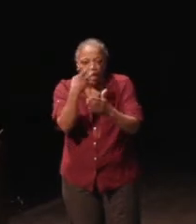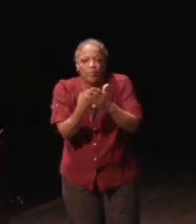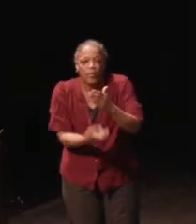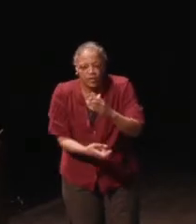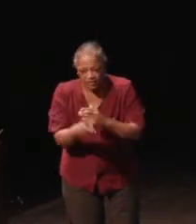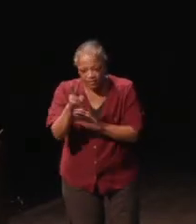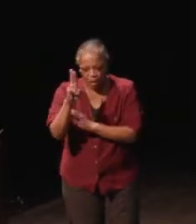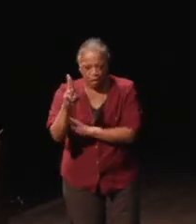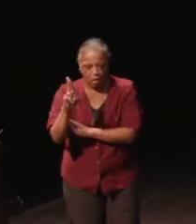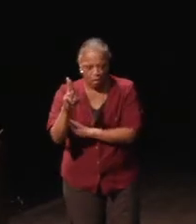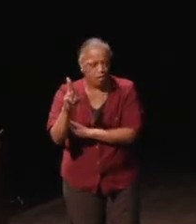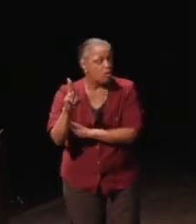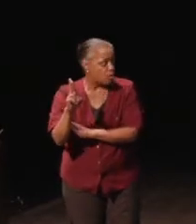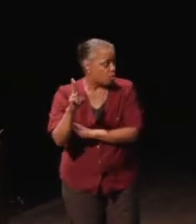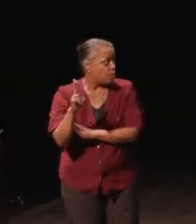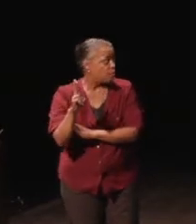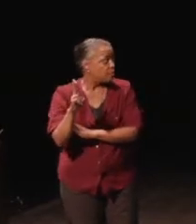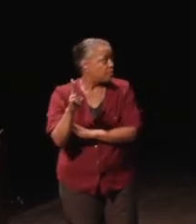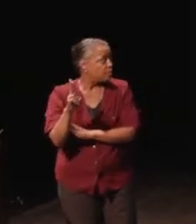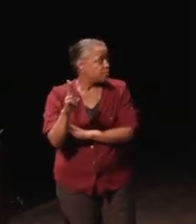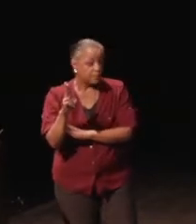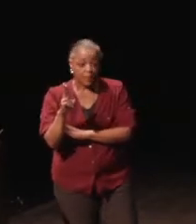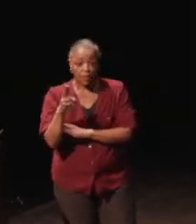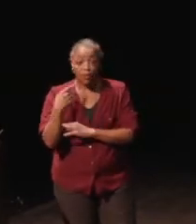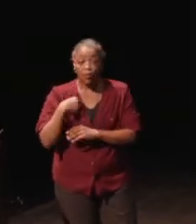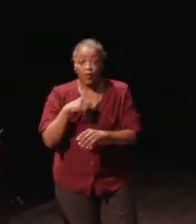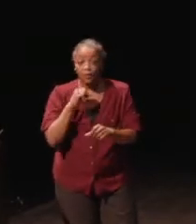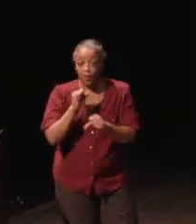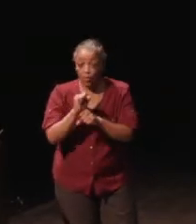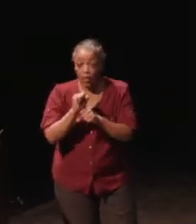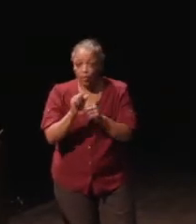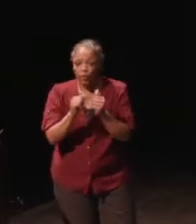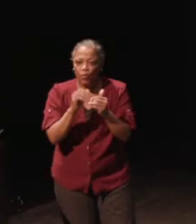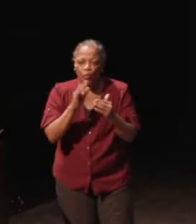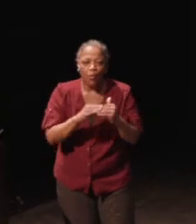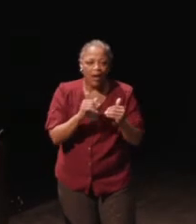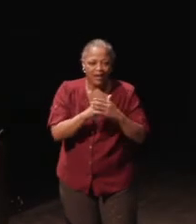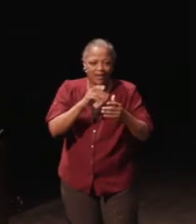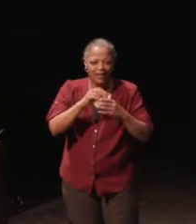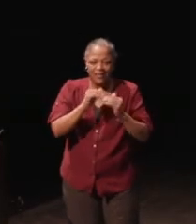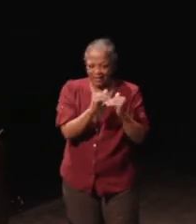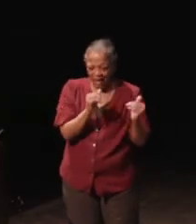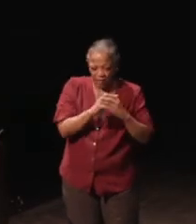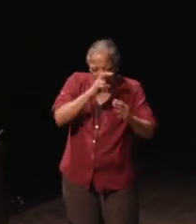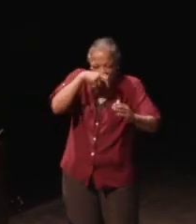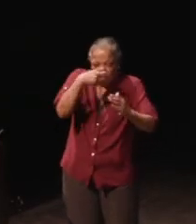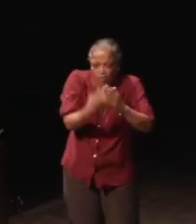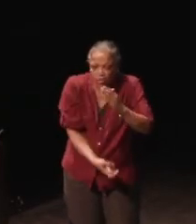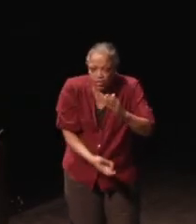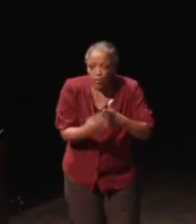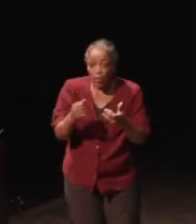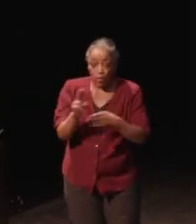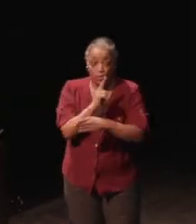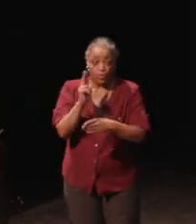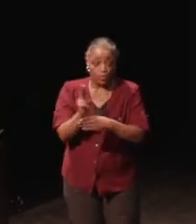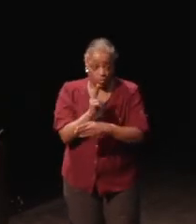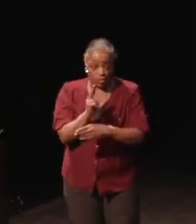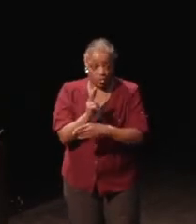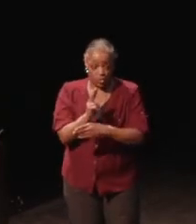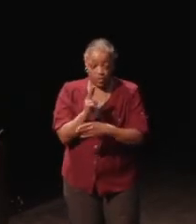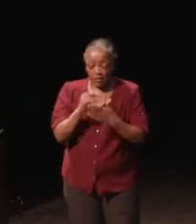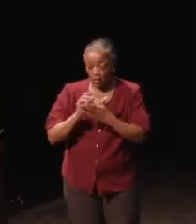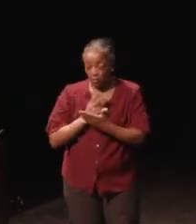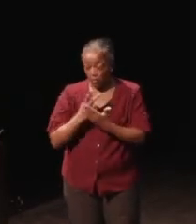And what we have been working with is what level of immersion do we want to use in